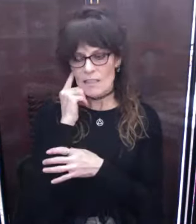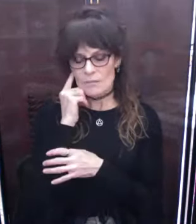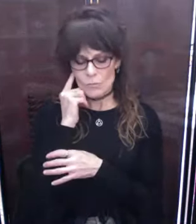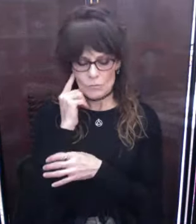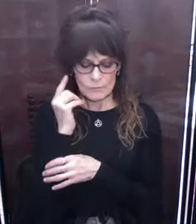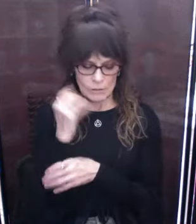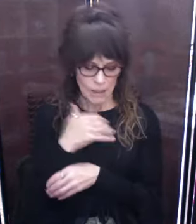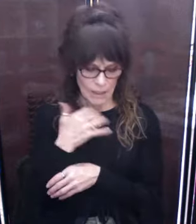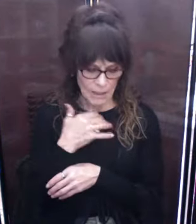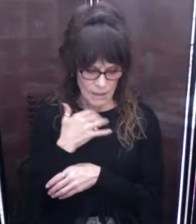I came over here.